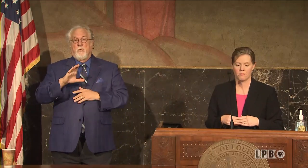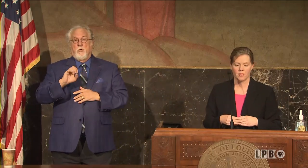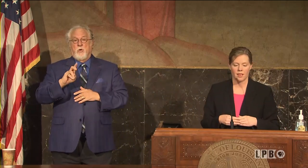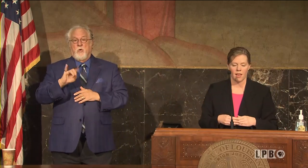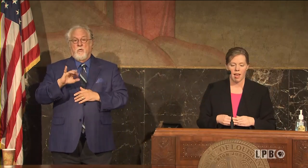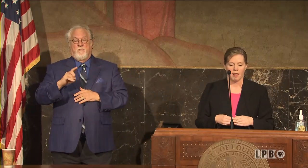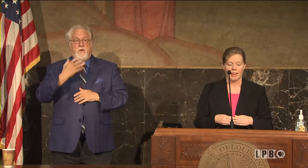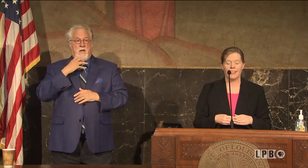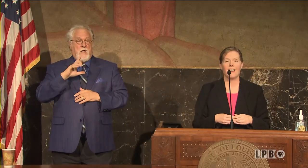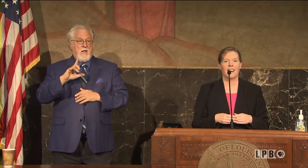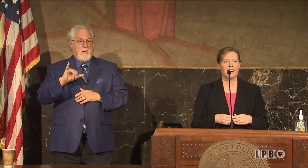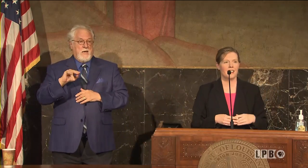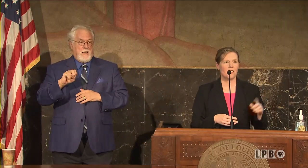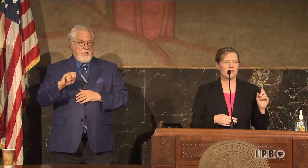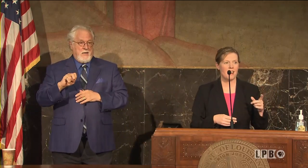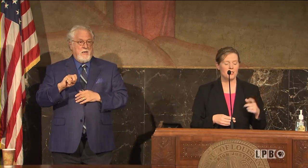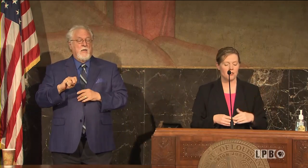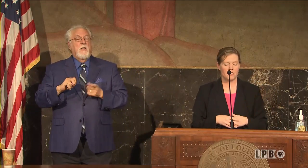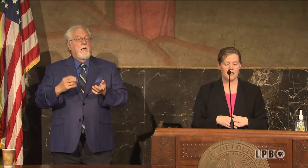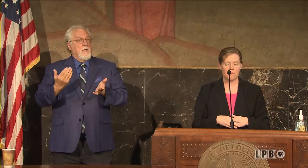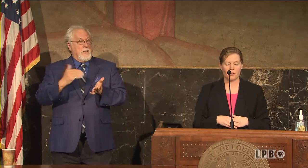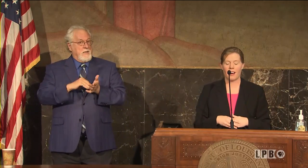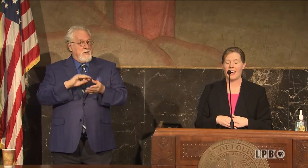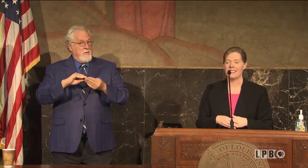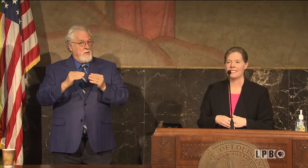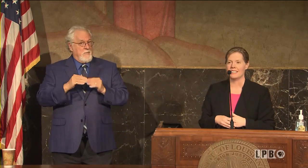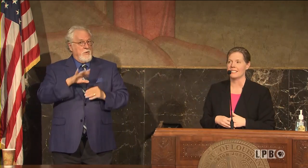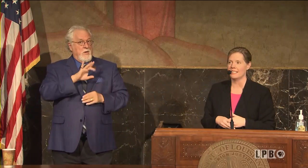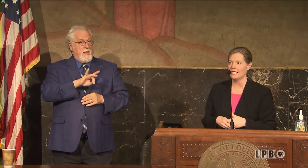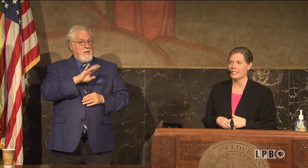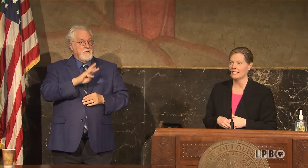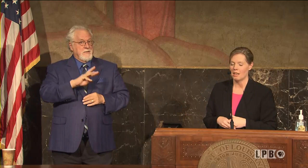hotline. That line, and I'll remind you of the number